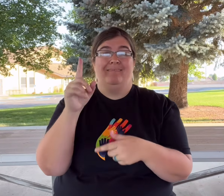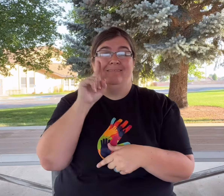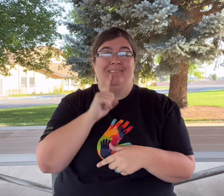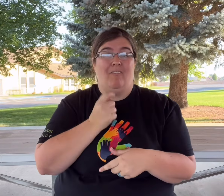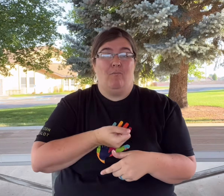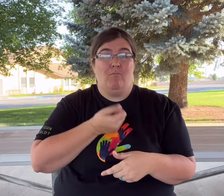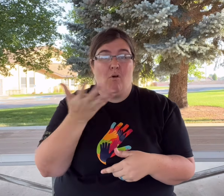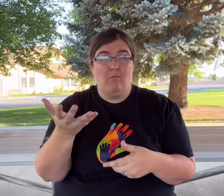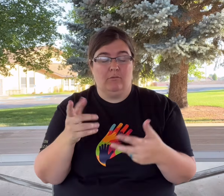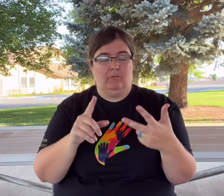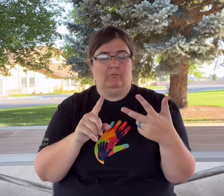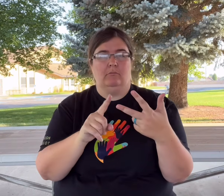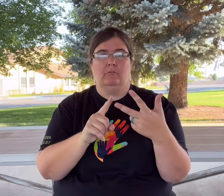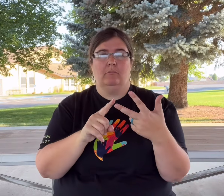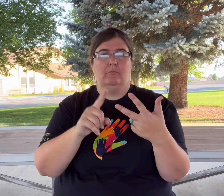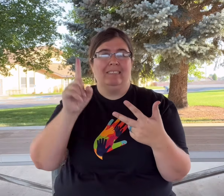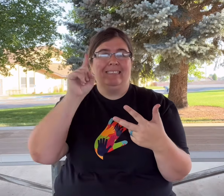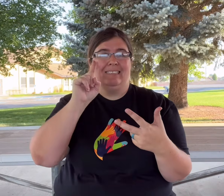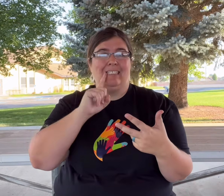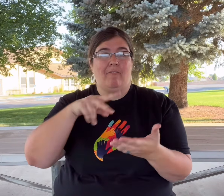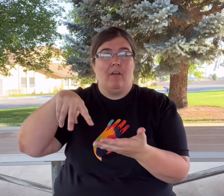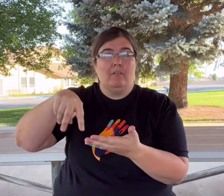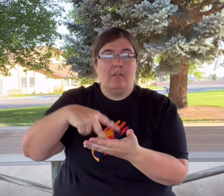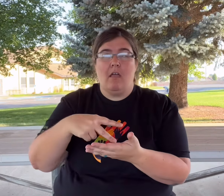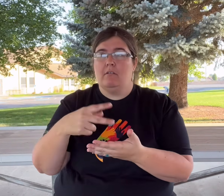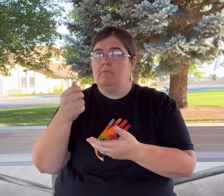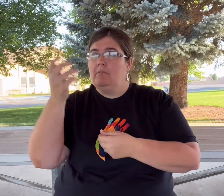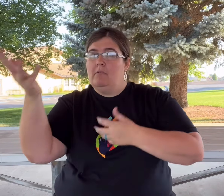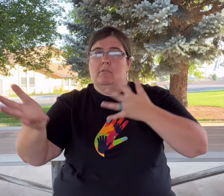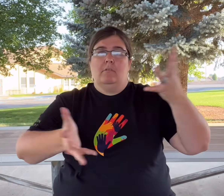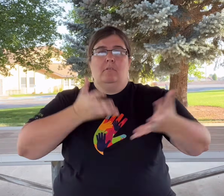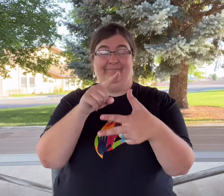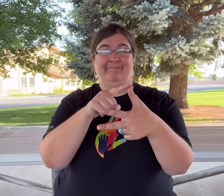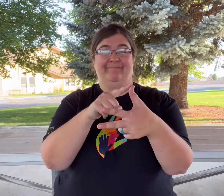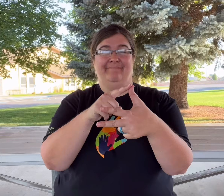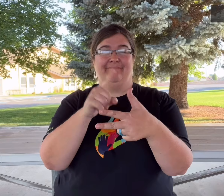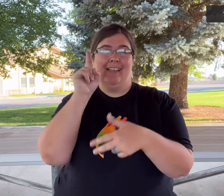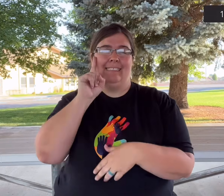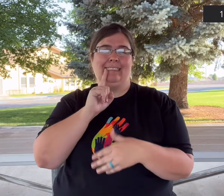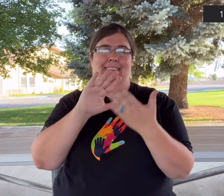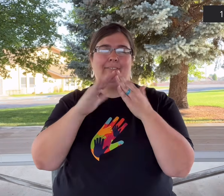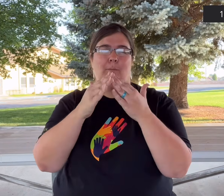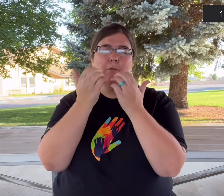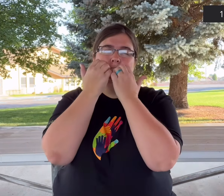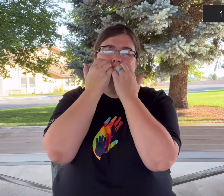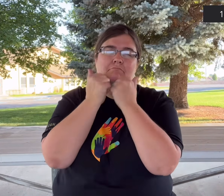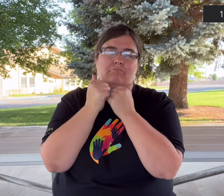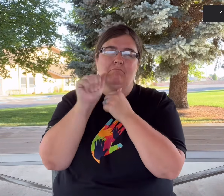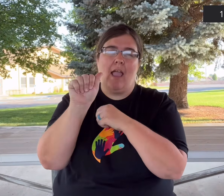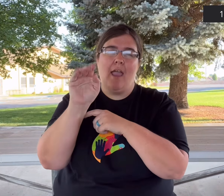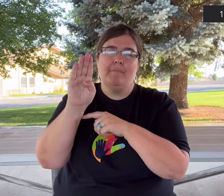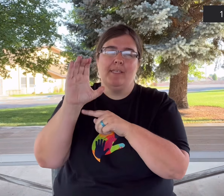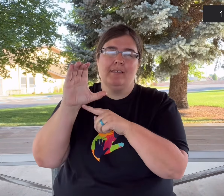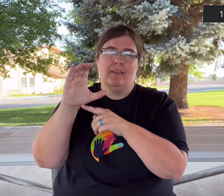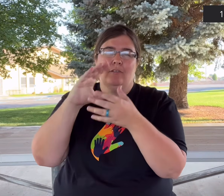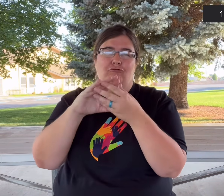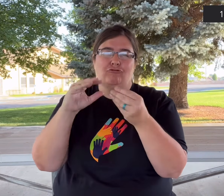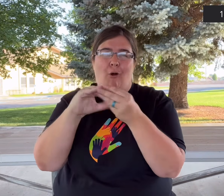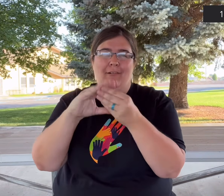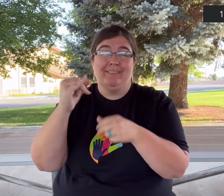deaf poetry, and deaf dance and expressive art. So first, the deaf community cherishes their